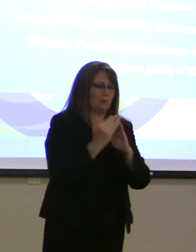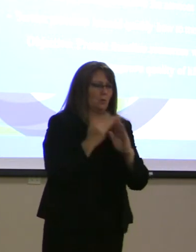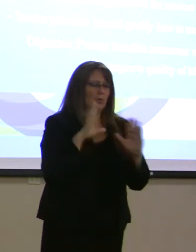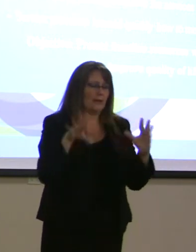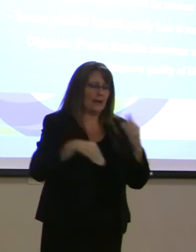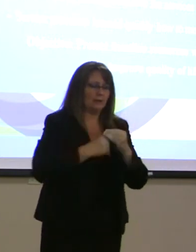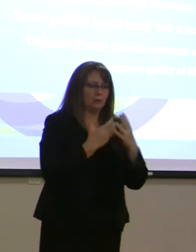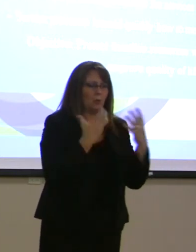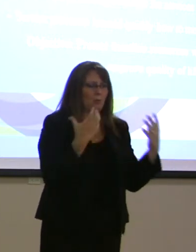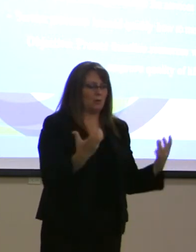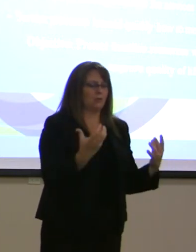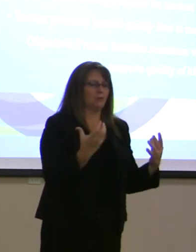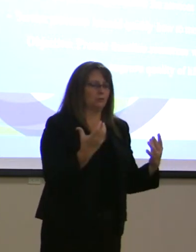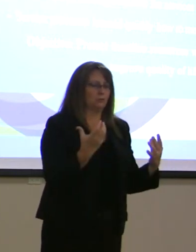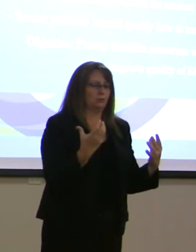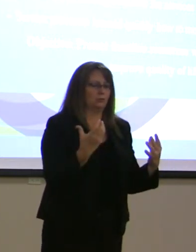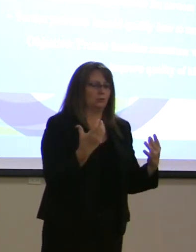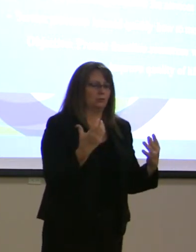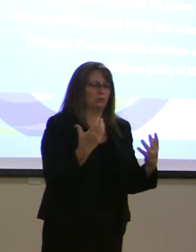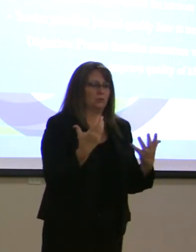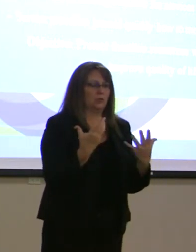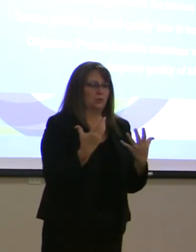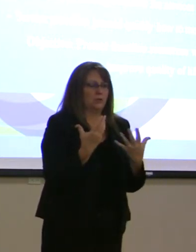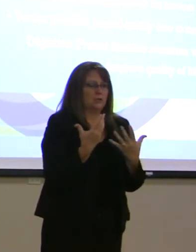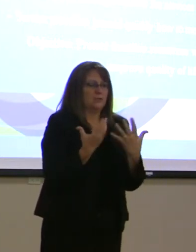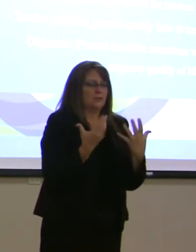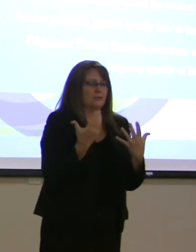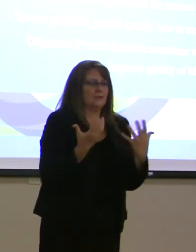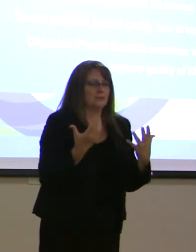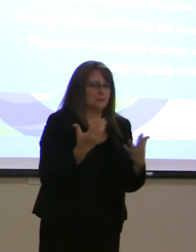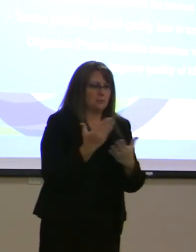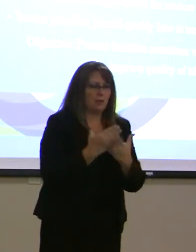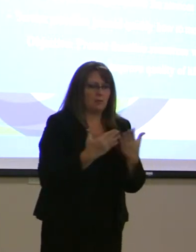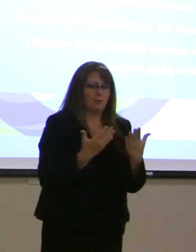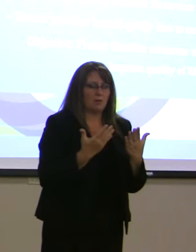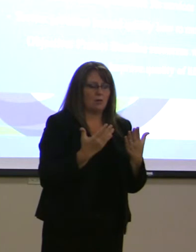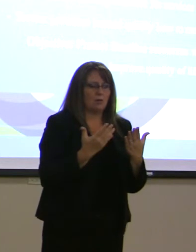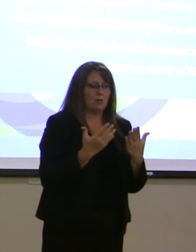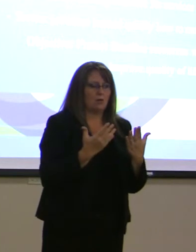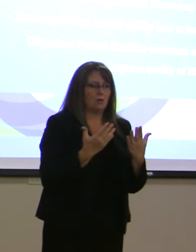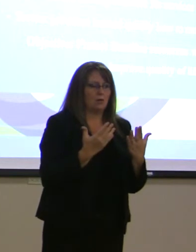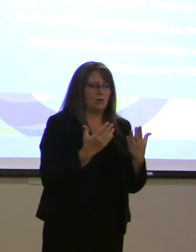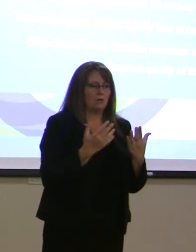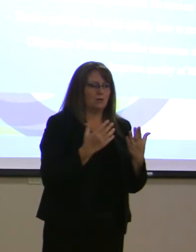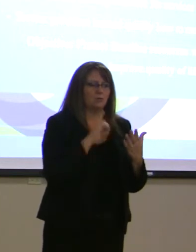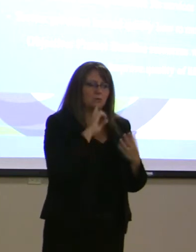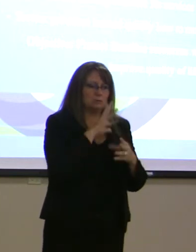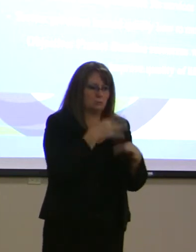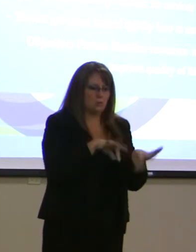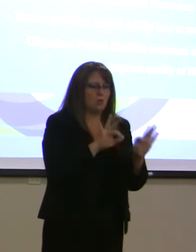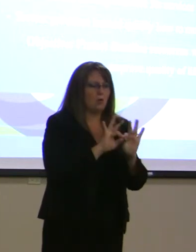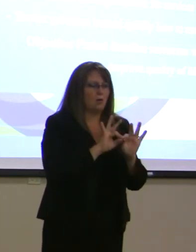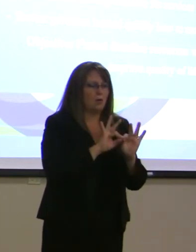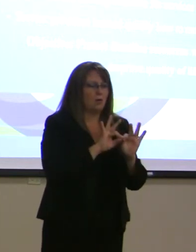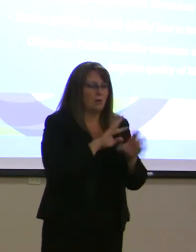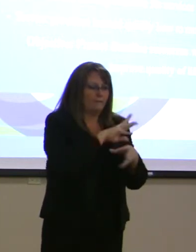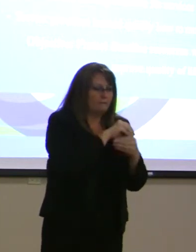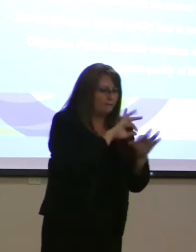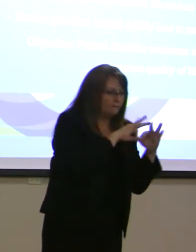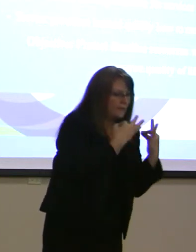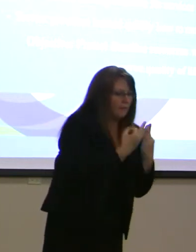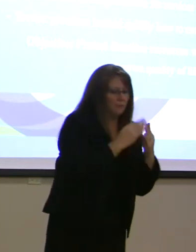add so much. The sum of the parts, you know, is what it's all about. And it's our families and